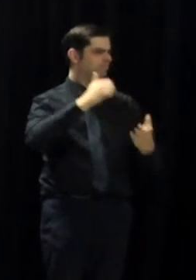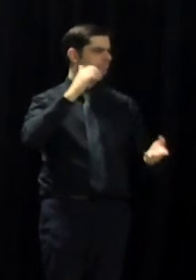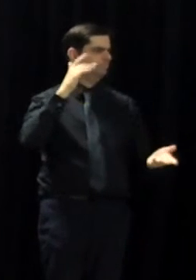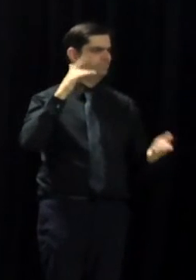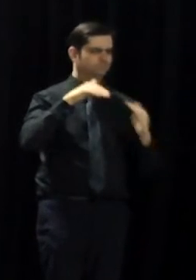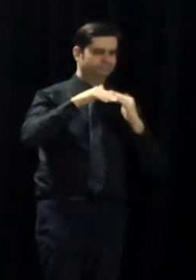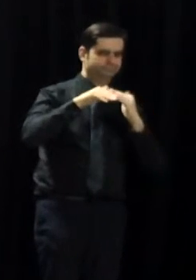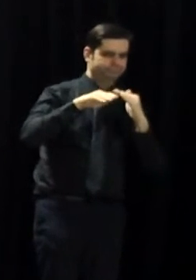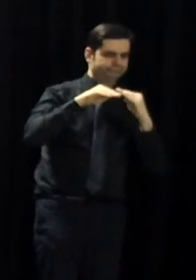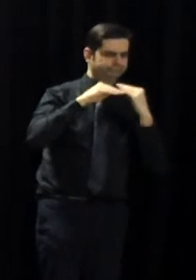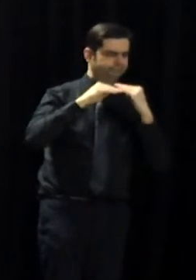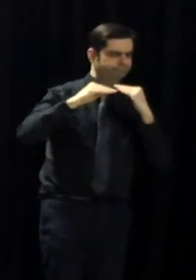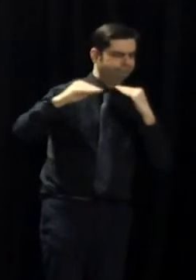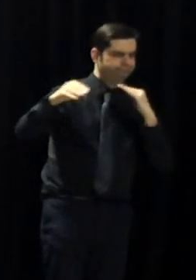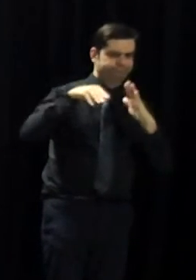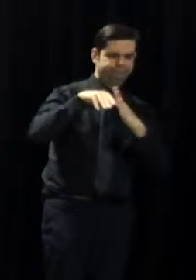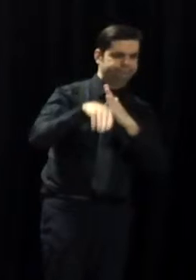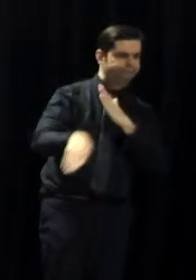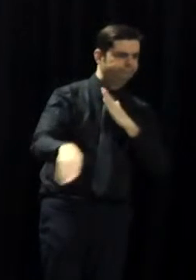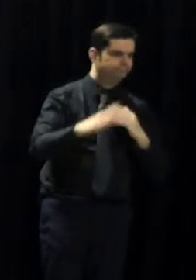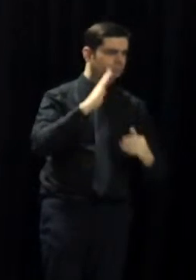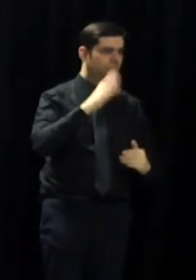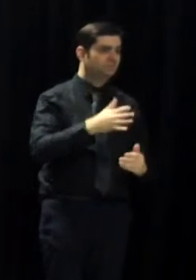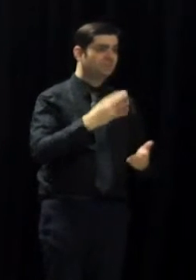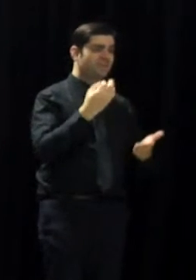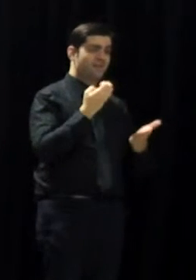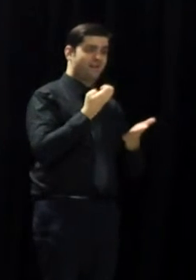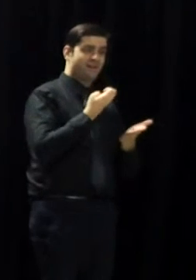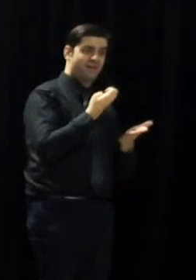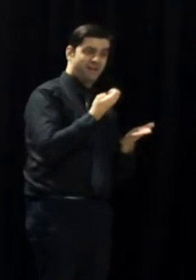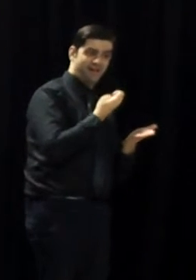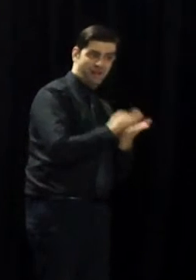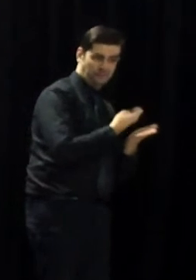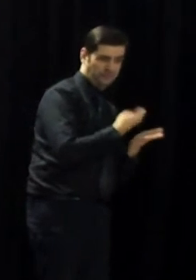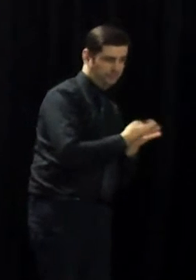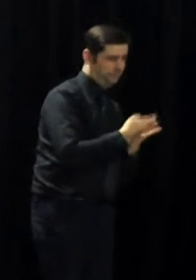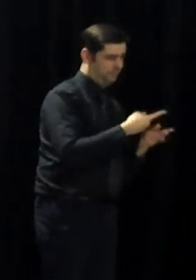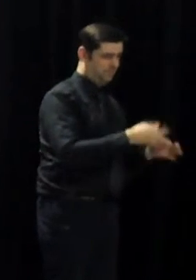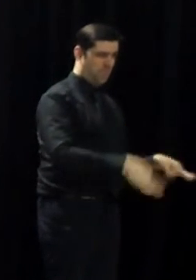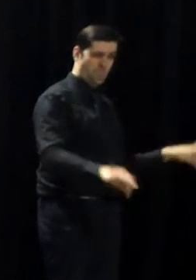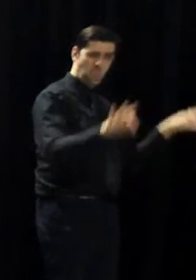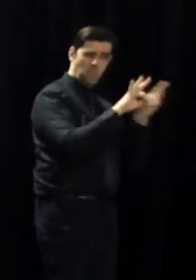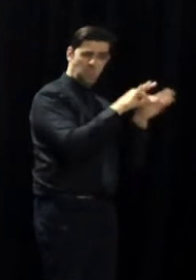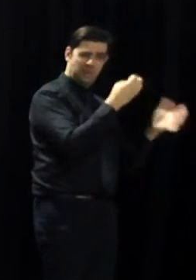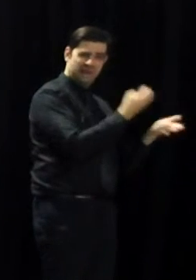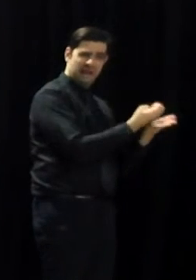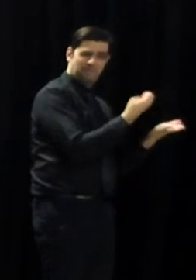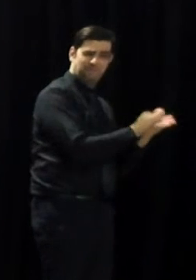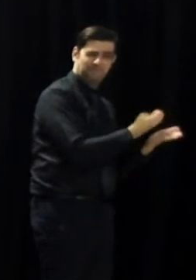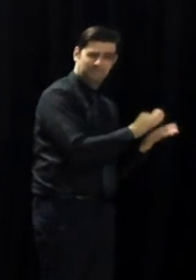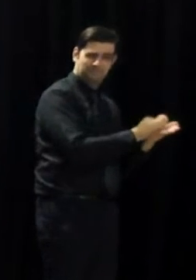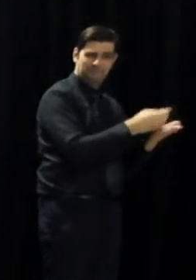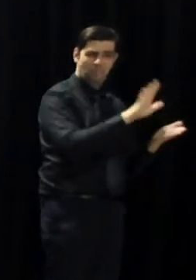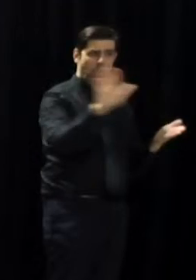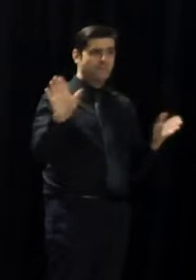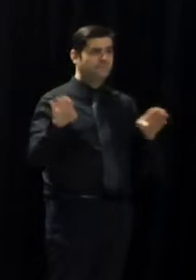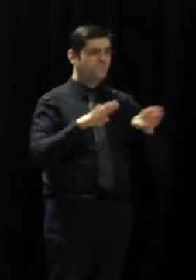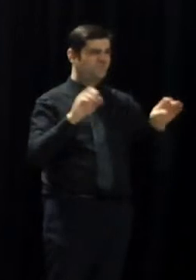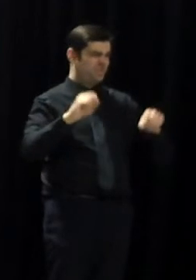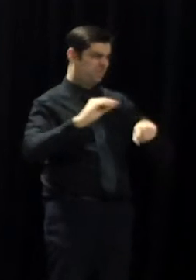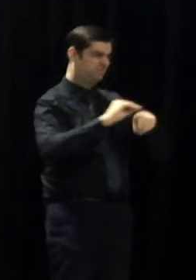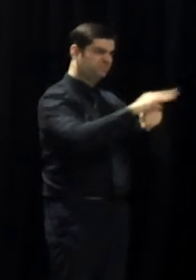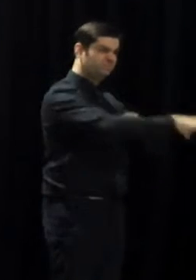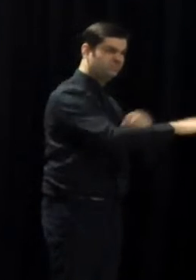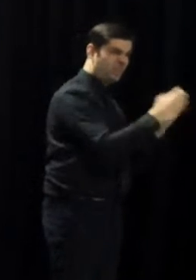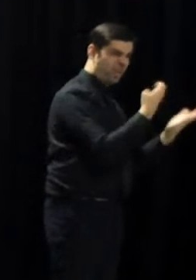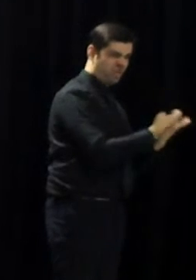where we need them to be so some of these businesses can open up again. If we don't do these things and we can't treat our sick in the